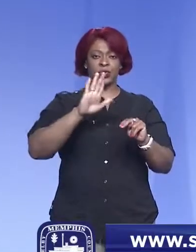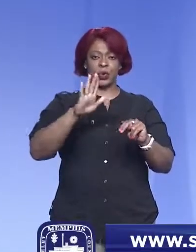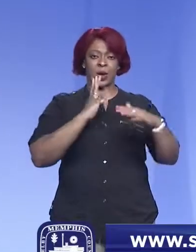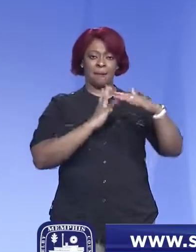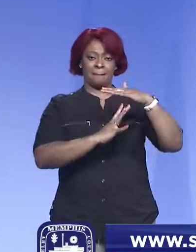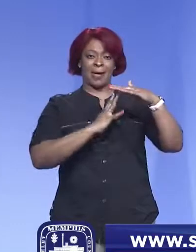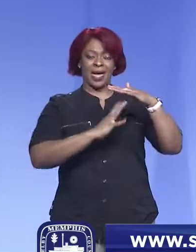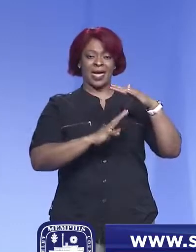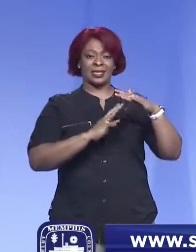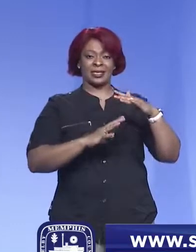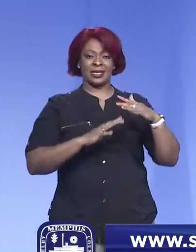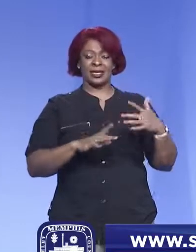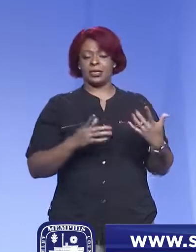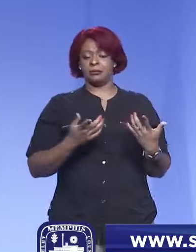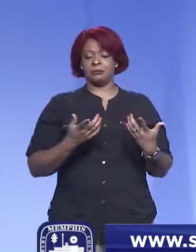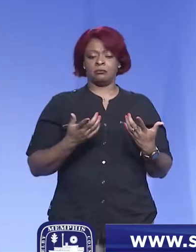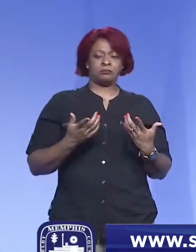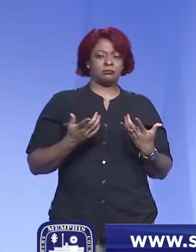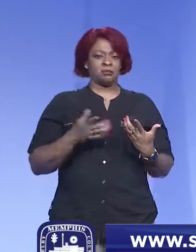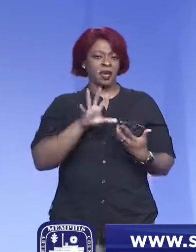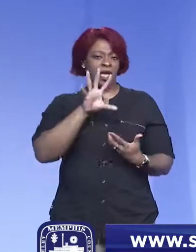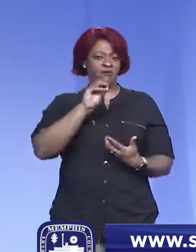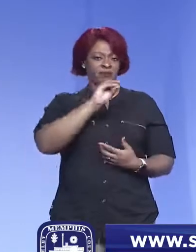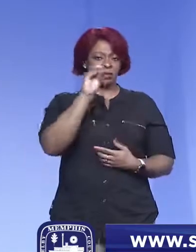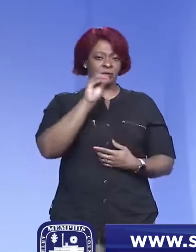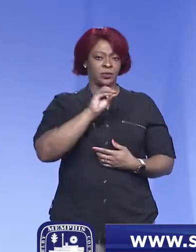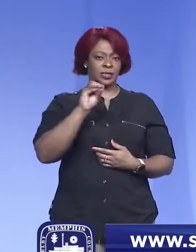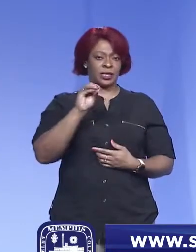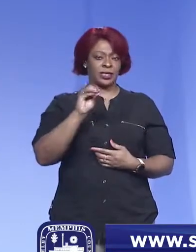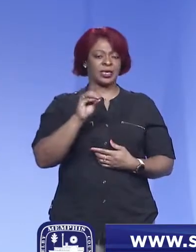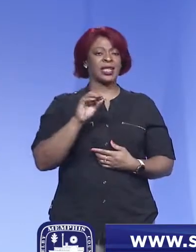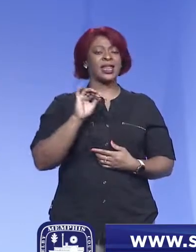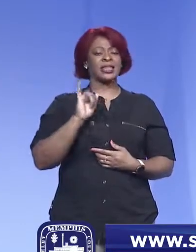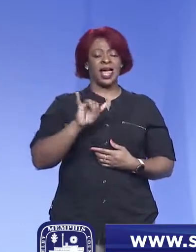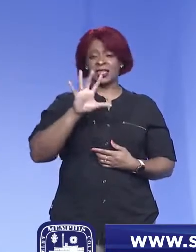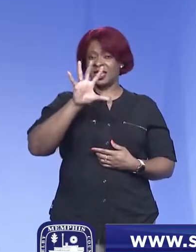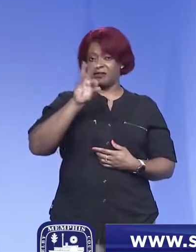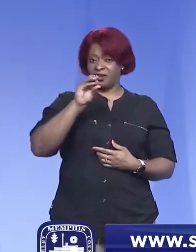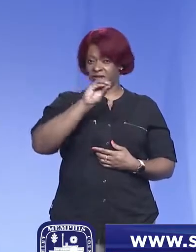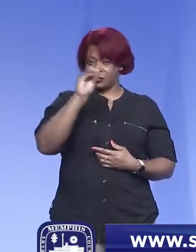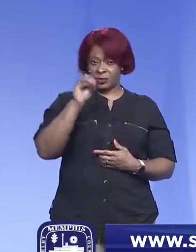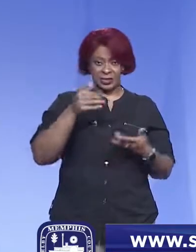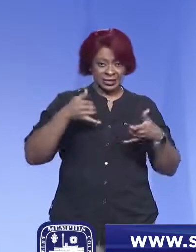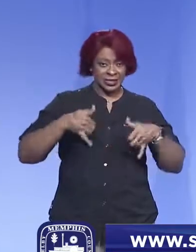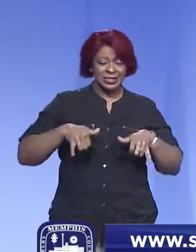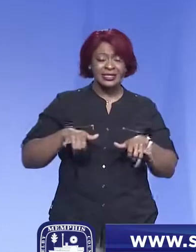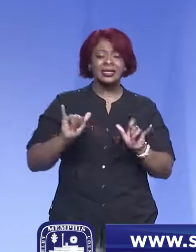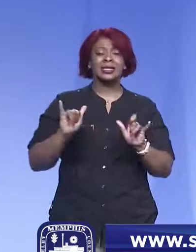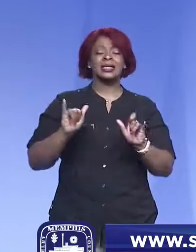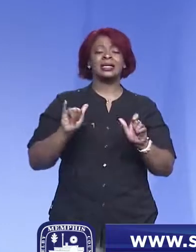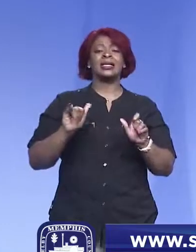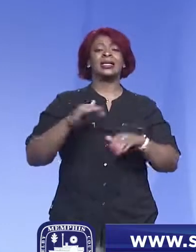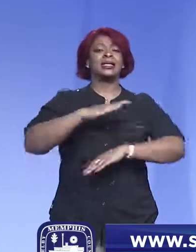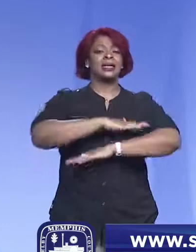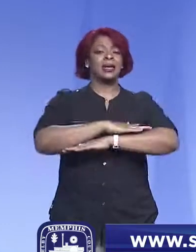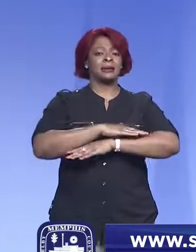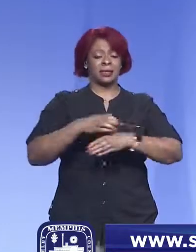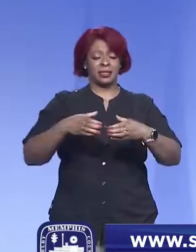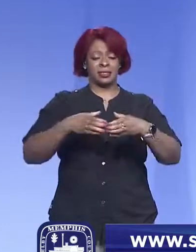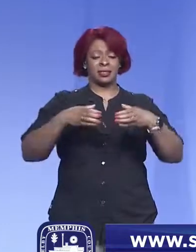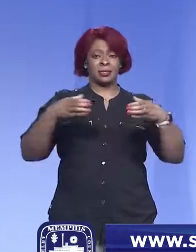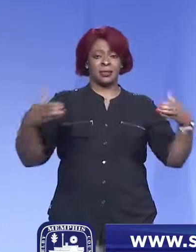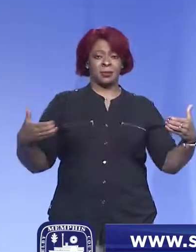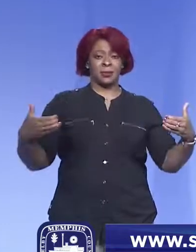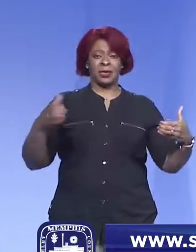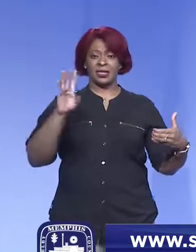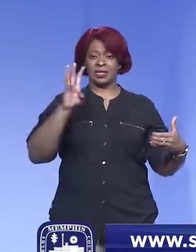capacity to 50%. Now that's 50% still need to be separated 6 feet apart,